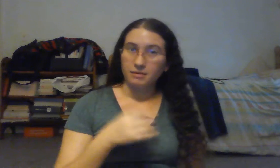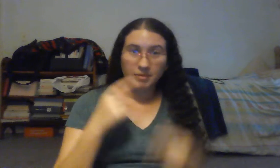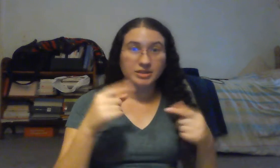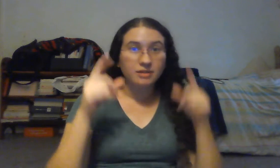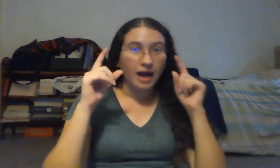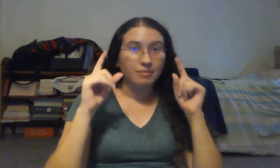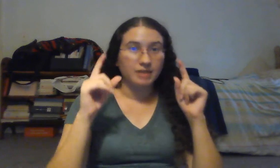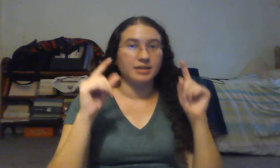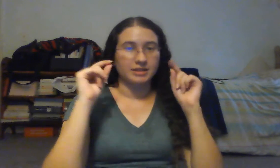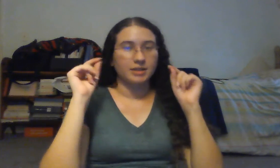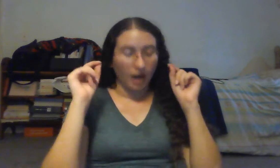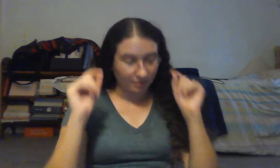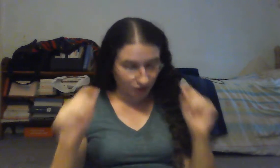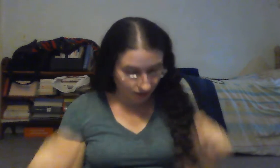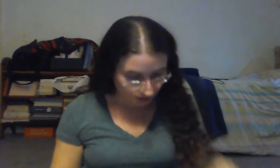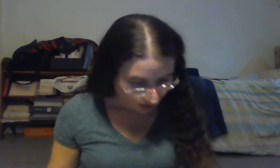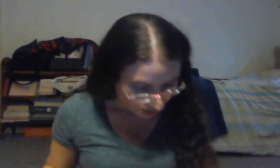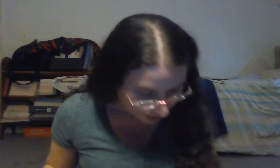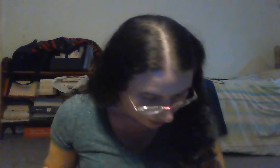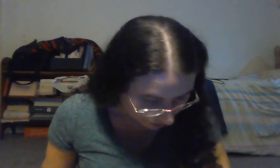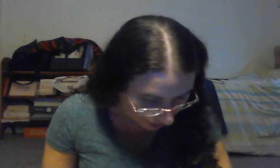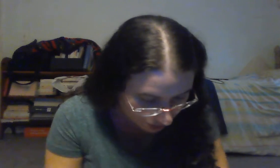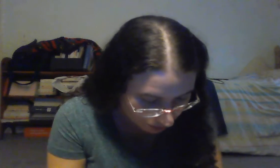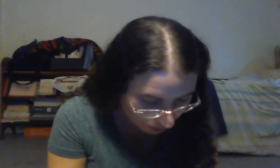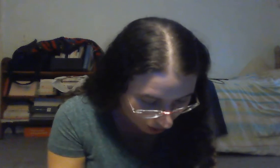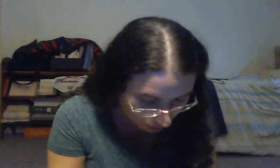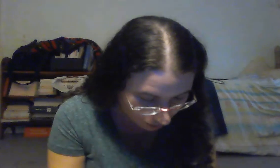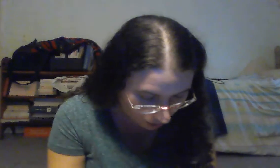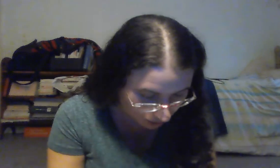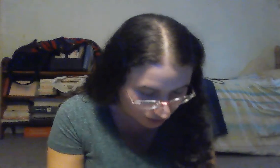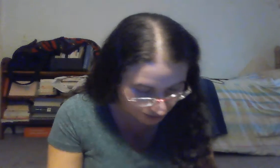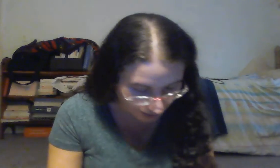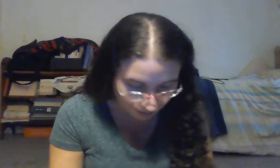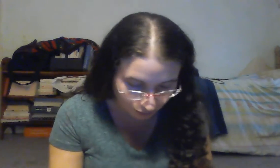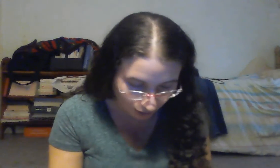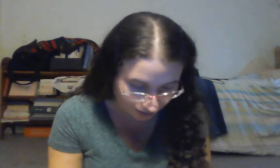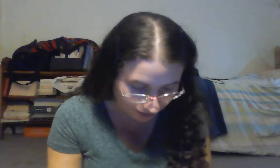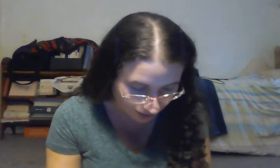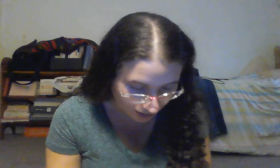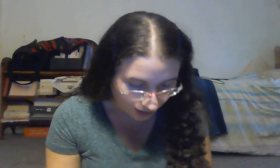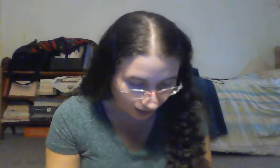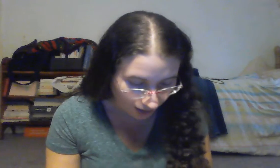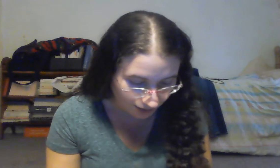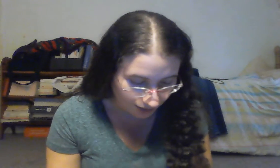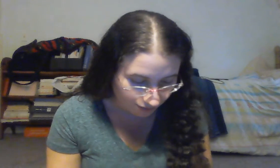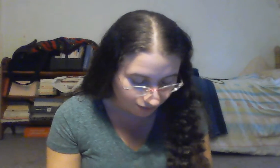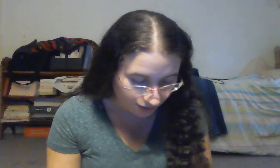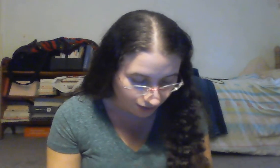Remember, still eyebrows up. That's the object. And here we have tomorrow, the typewriter, I give